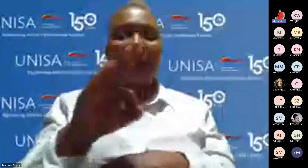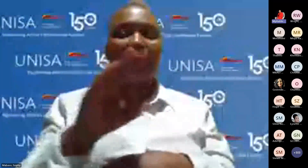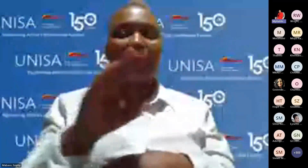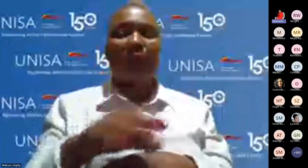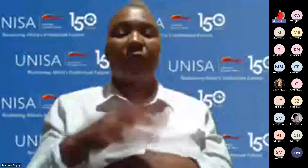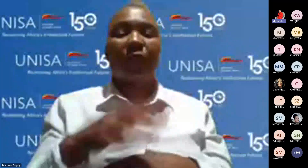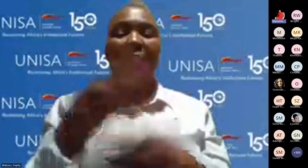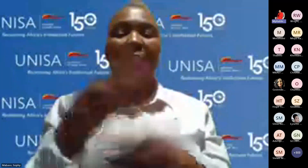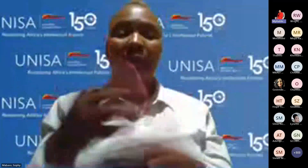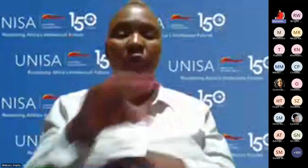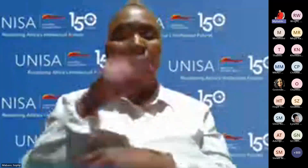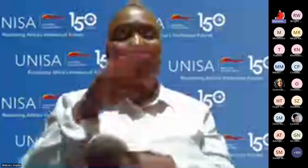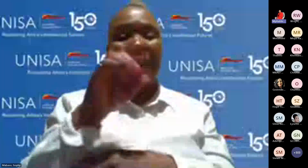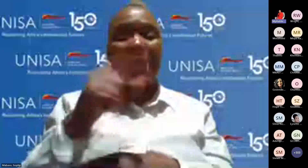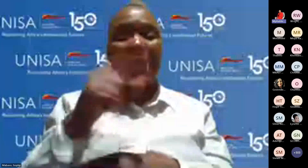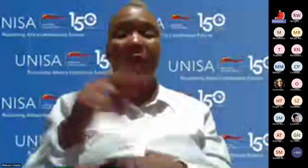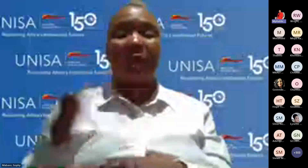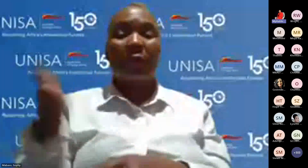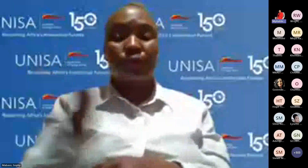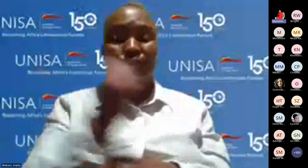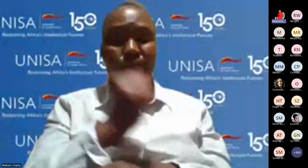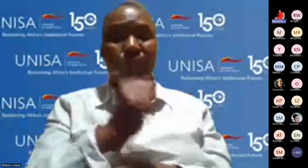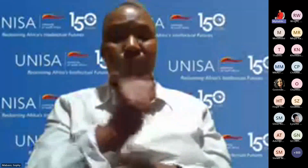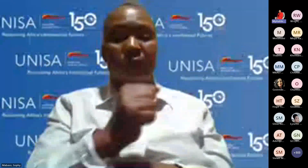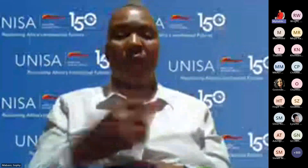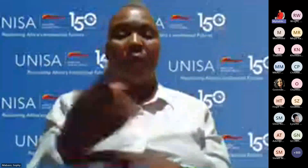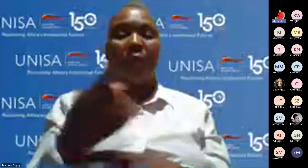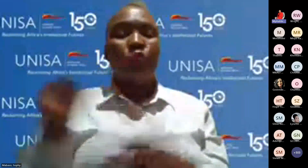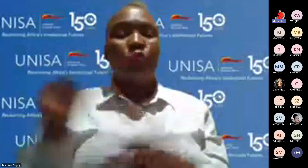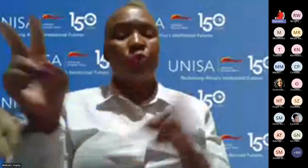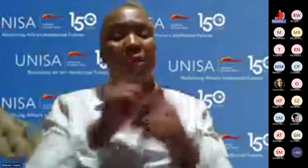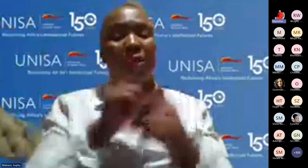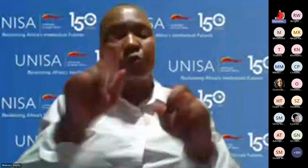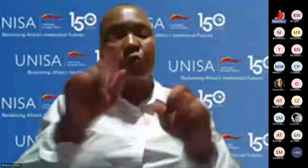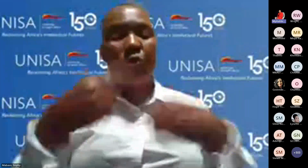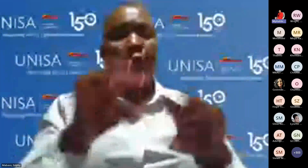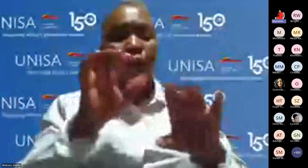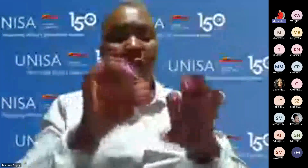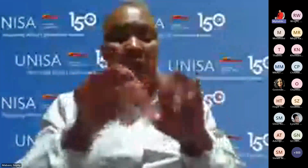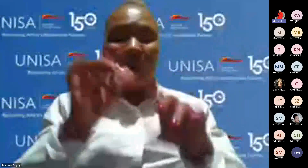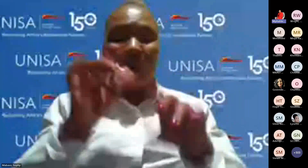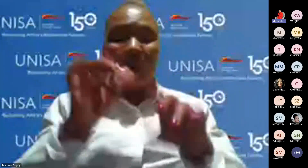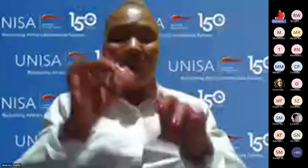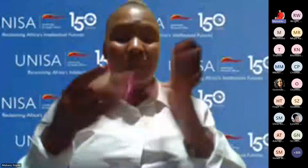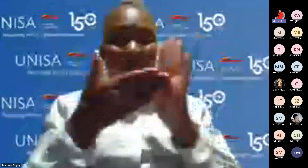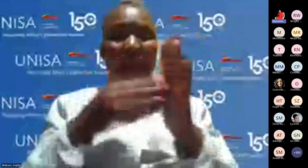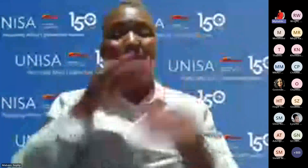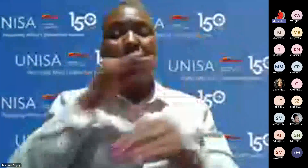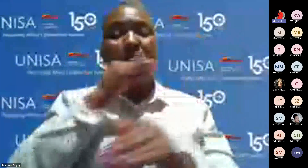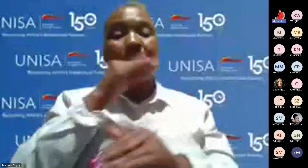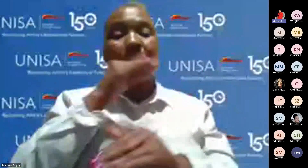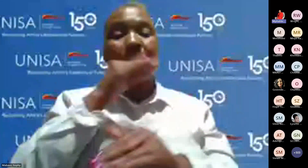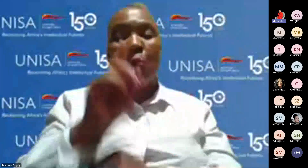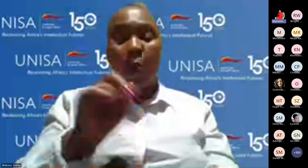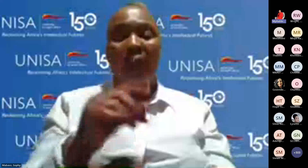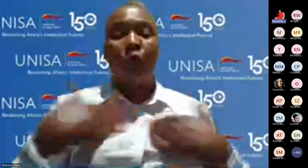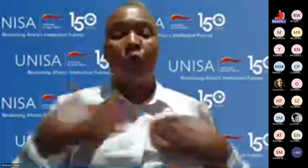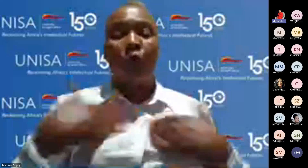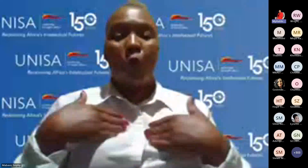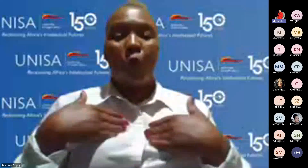question paper comes in PDF, you see you are not going to be able to type on it. It will mean you open your clean Word